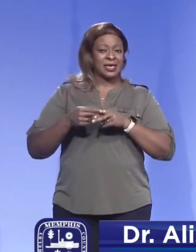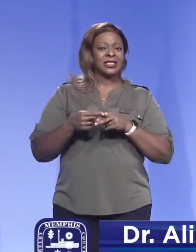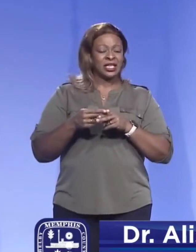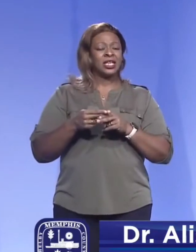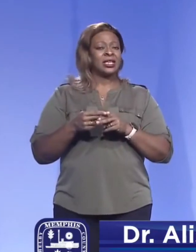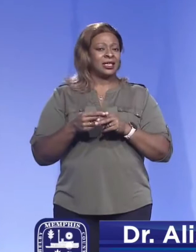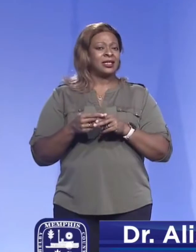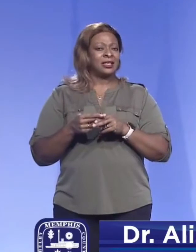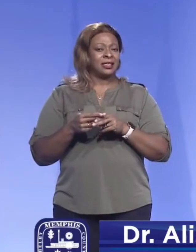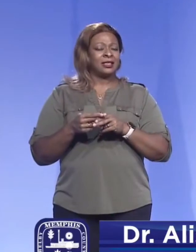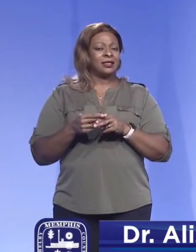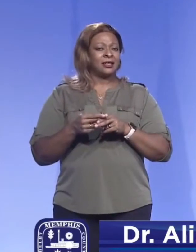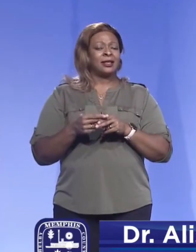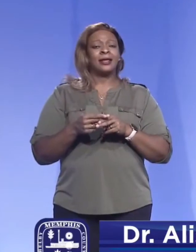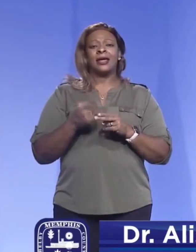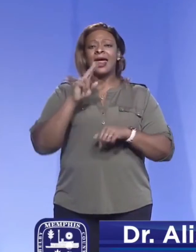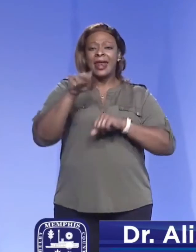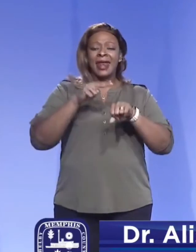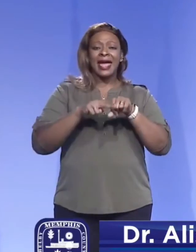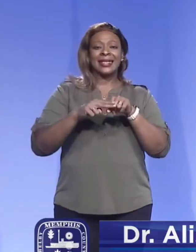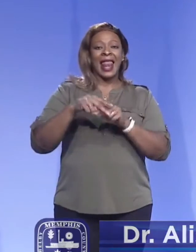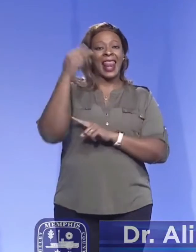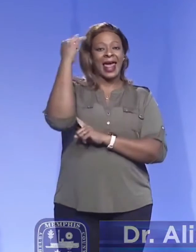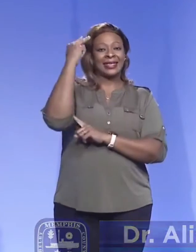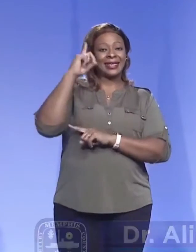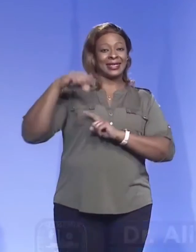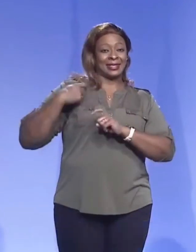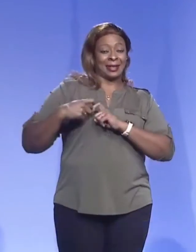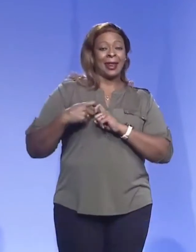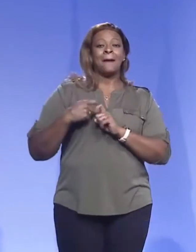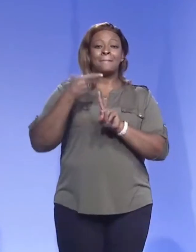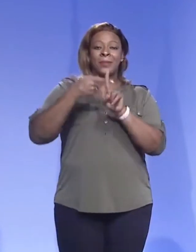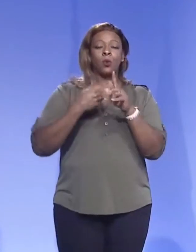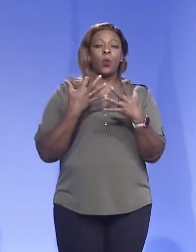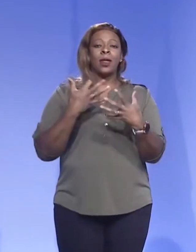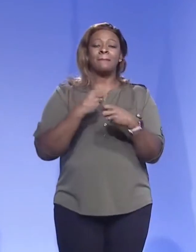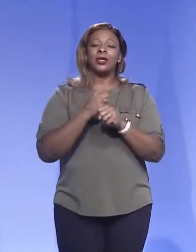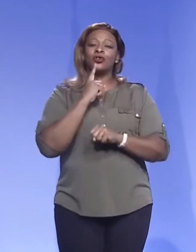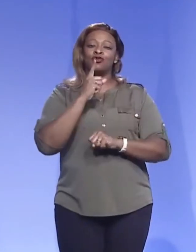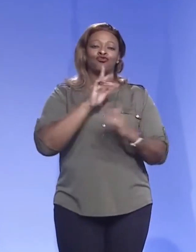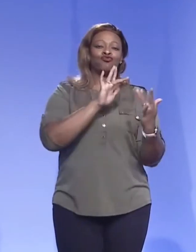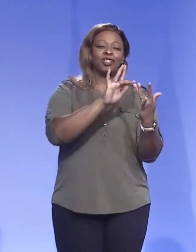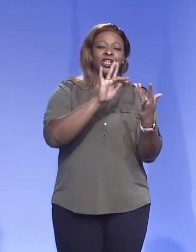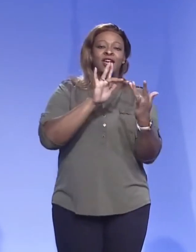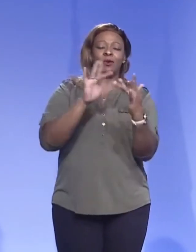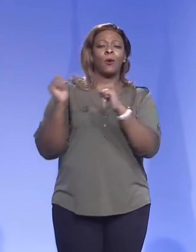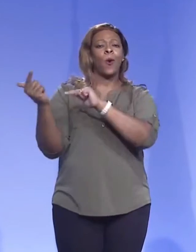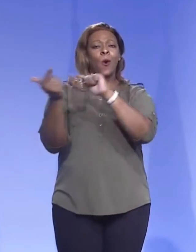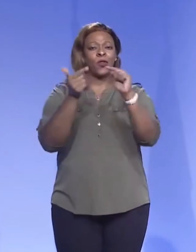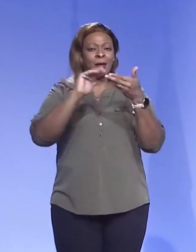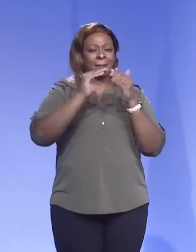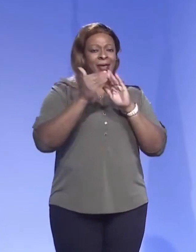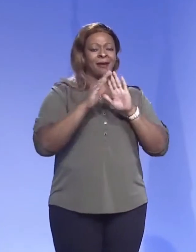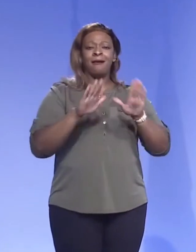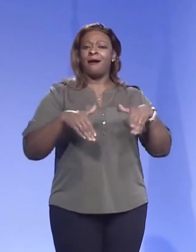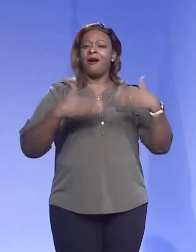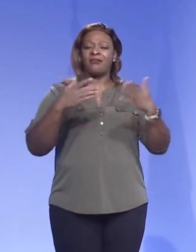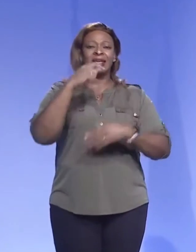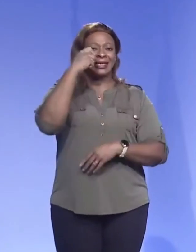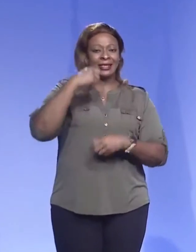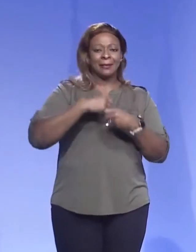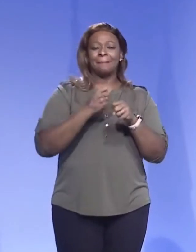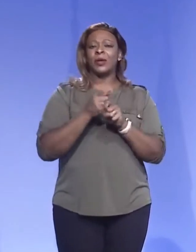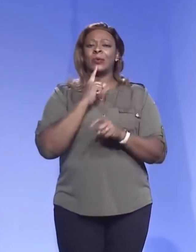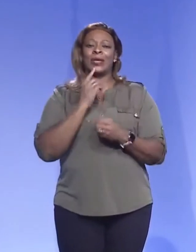for National Latino Heritage Month, we want to make sure that we're really reaching out to the community, offering testing, making